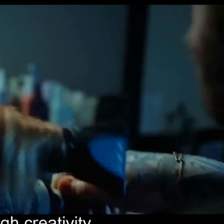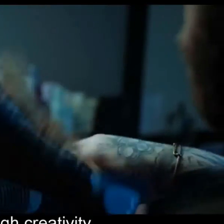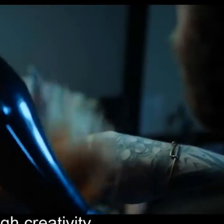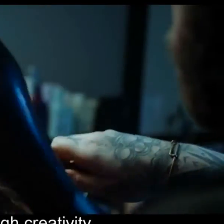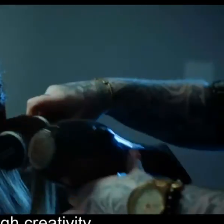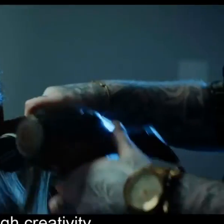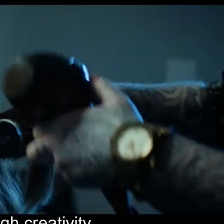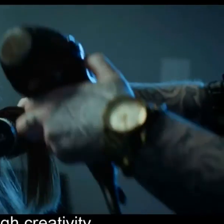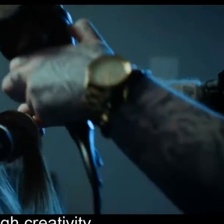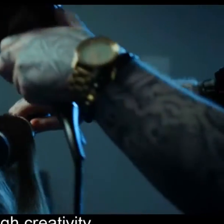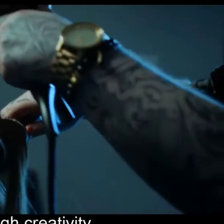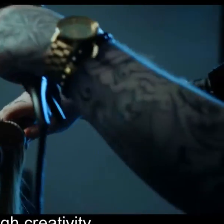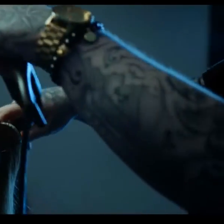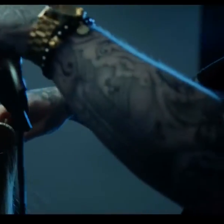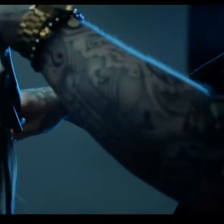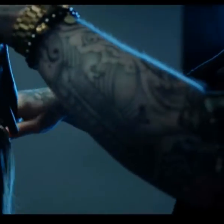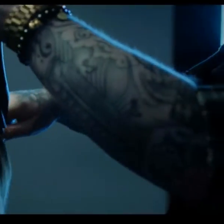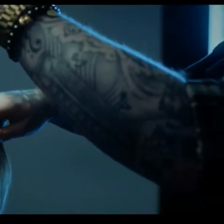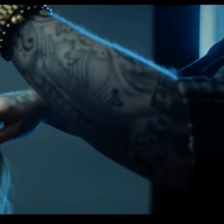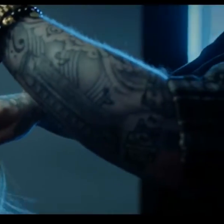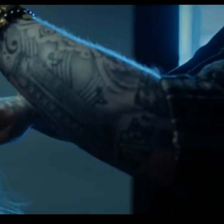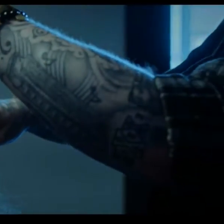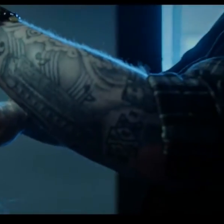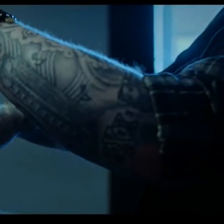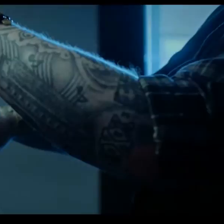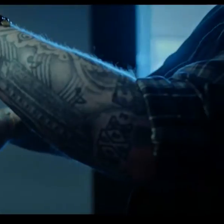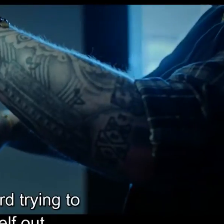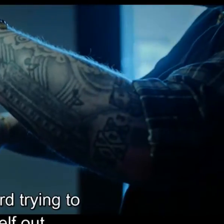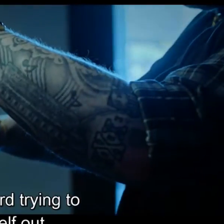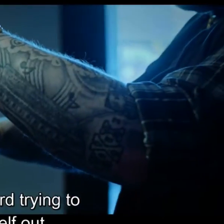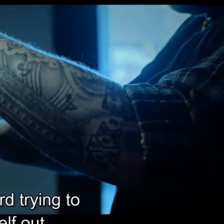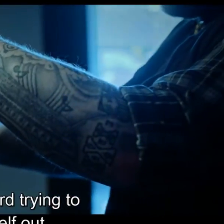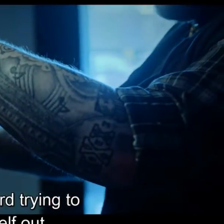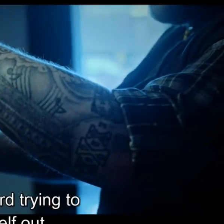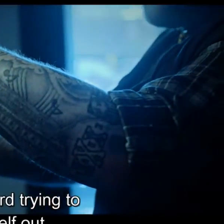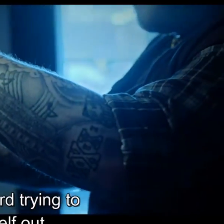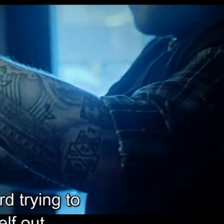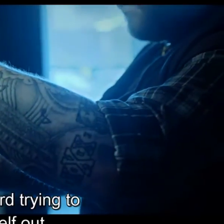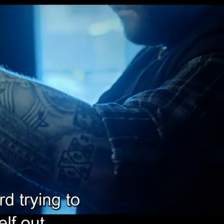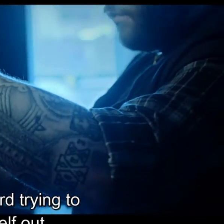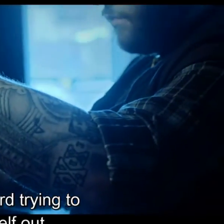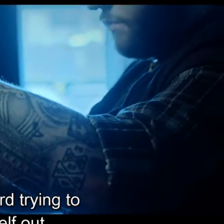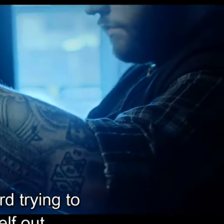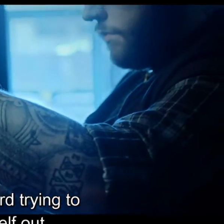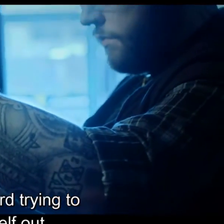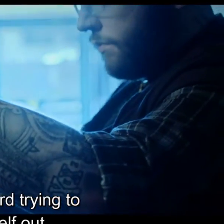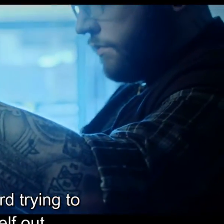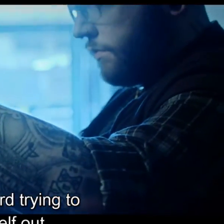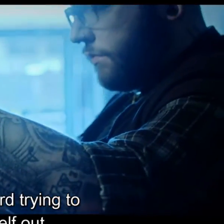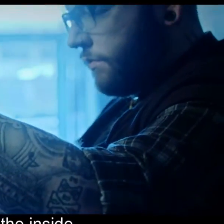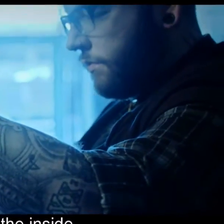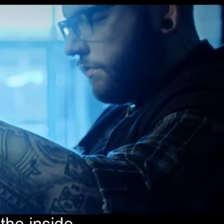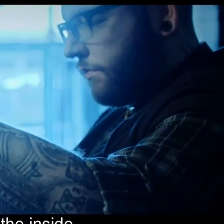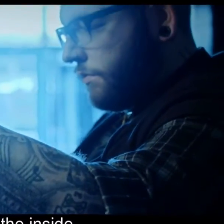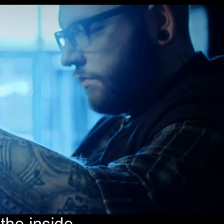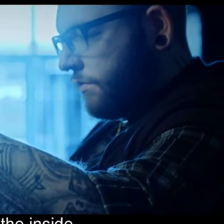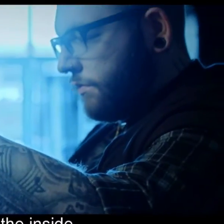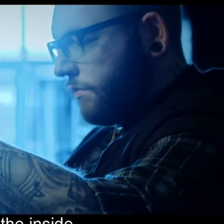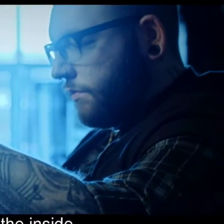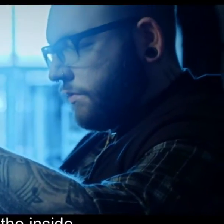It was really hard trying to figure myself out, who I was on the inside, who I wanted to be on the